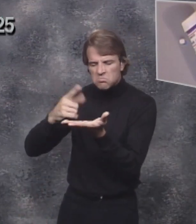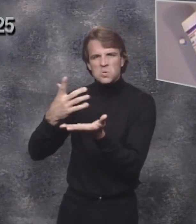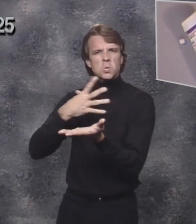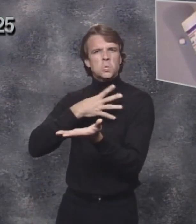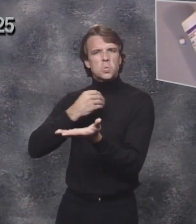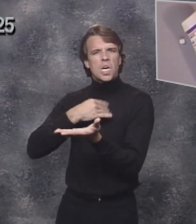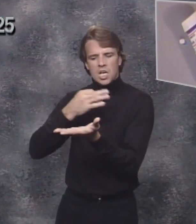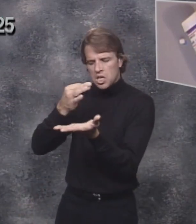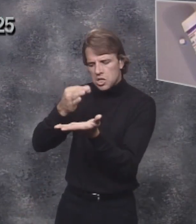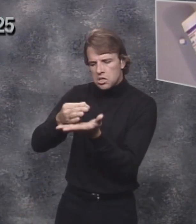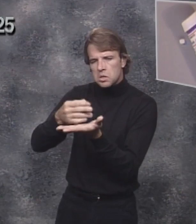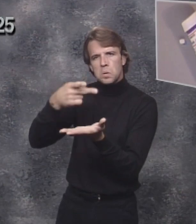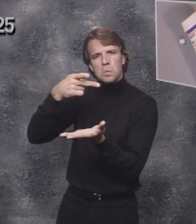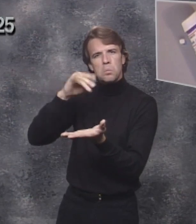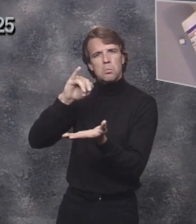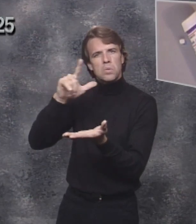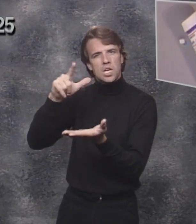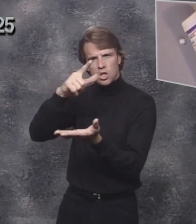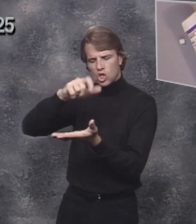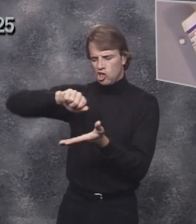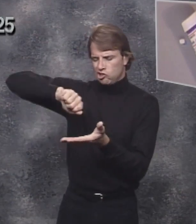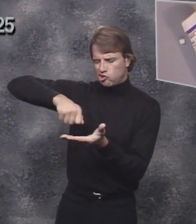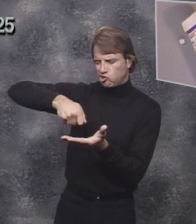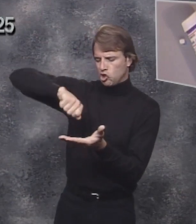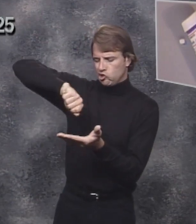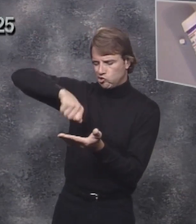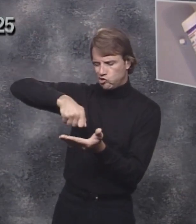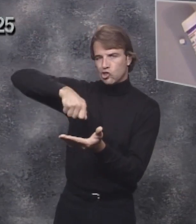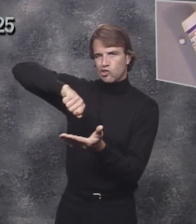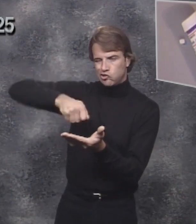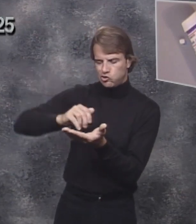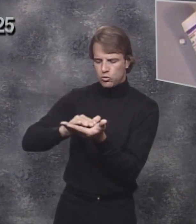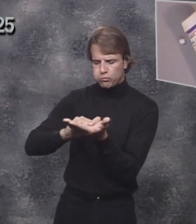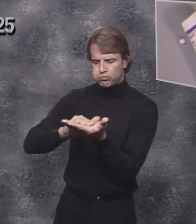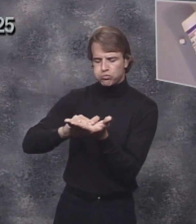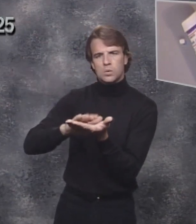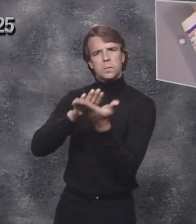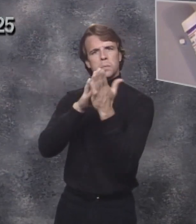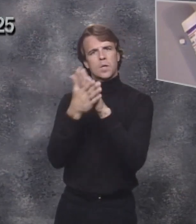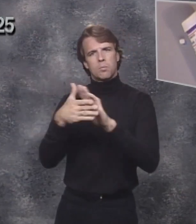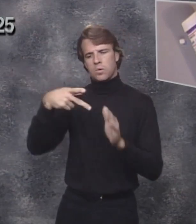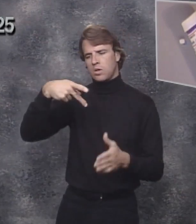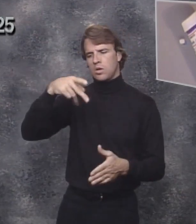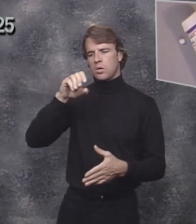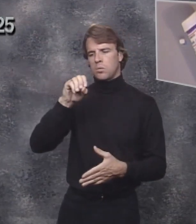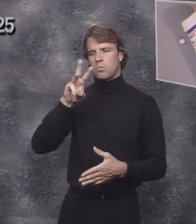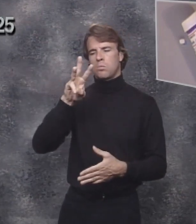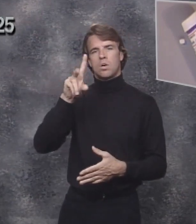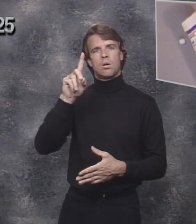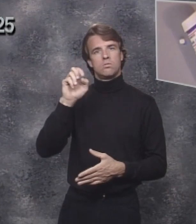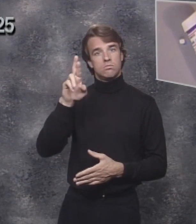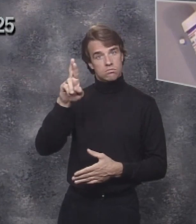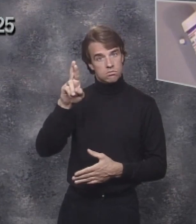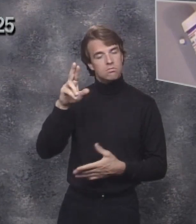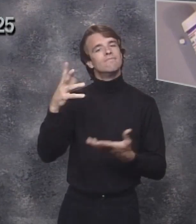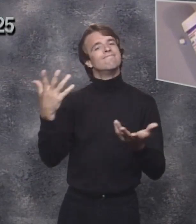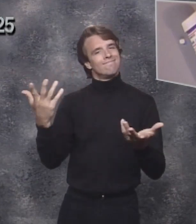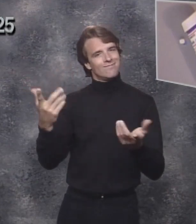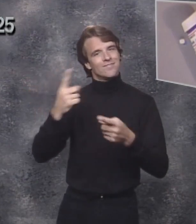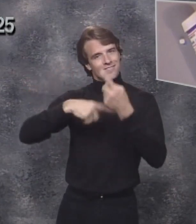This sign refers to the mortar and pestle used in grinding medications into powder.